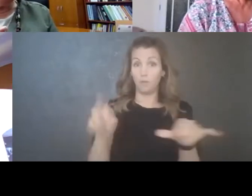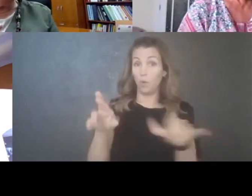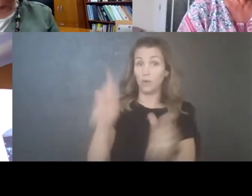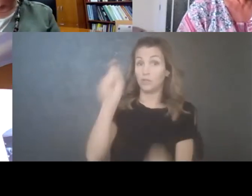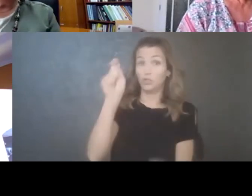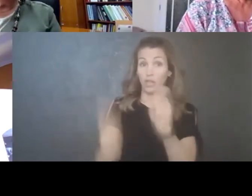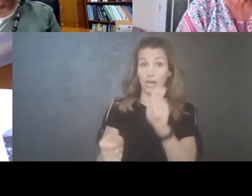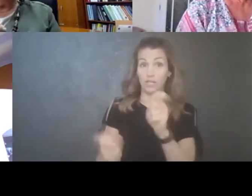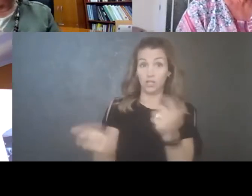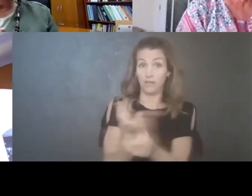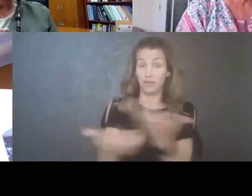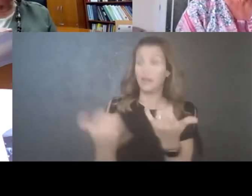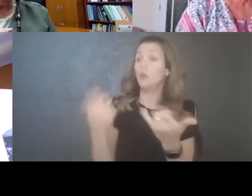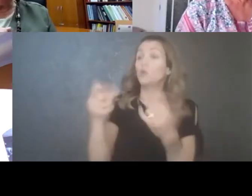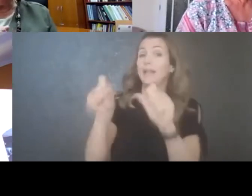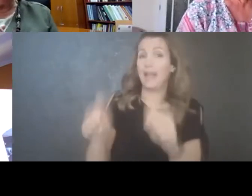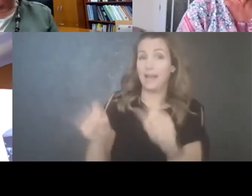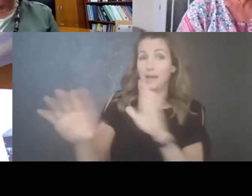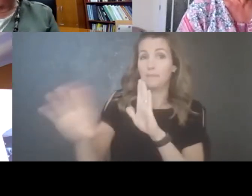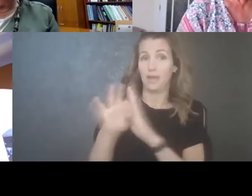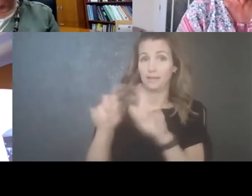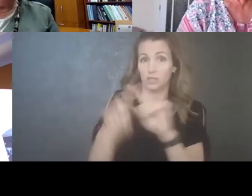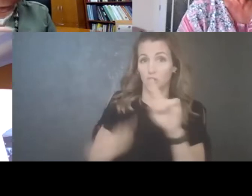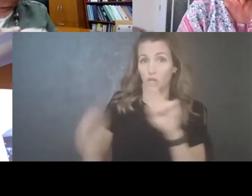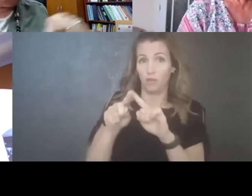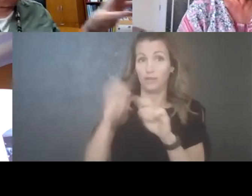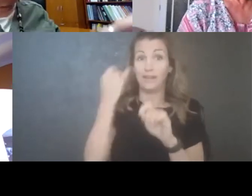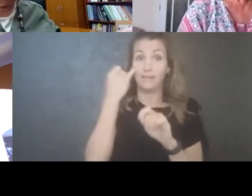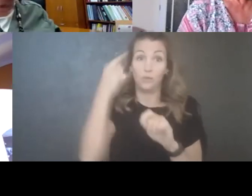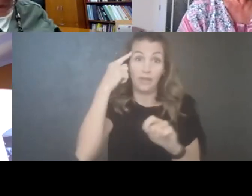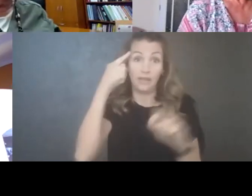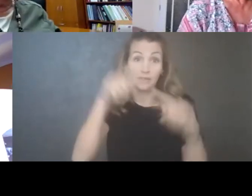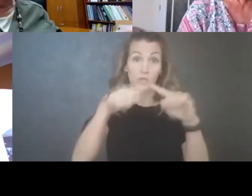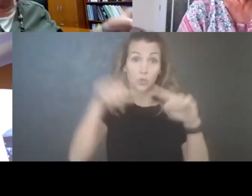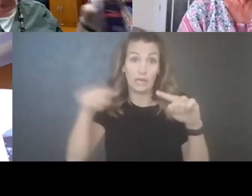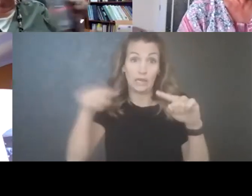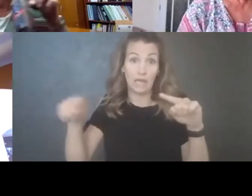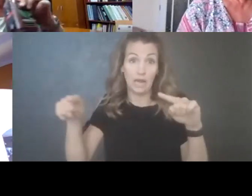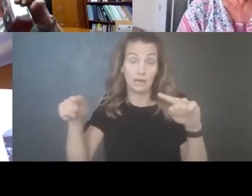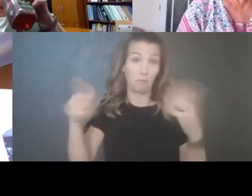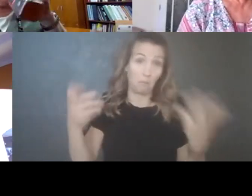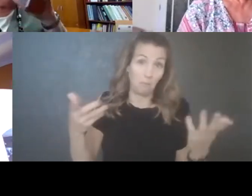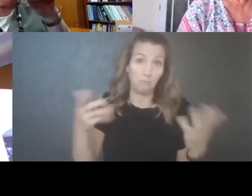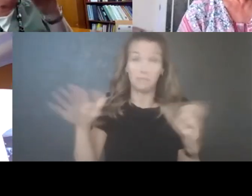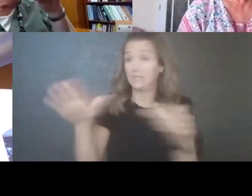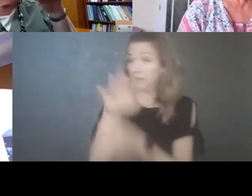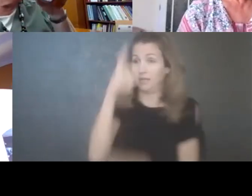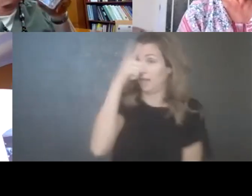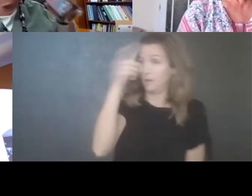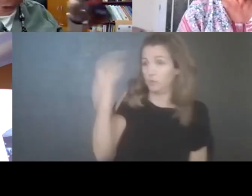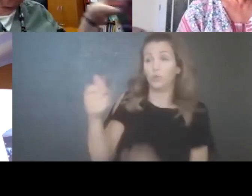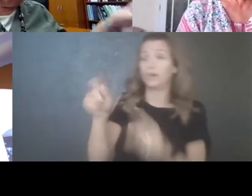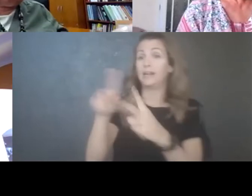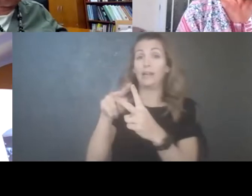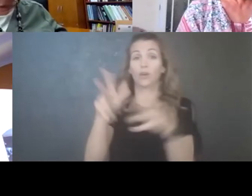You can pick the circle if you thought the squiggly line was the circle. If you want to go what Bevan said, completely your choice. You could either leave